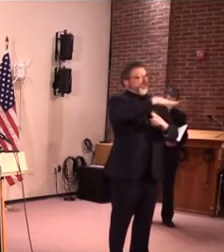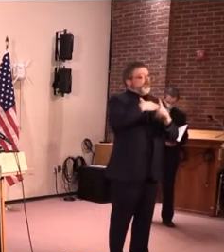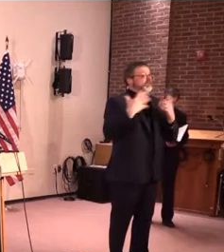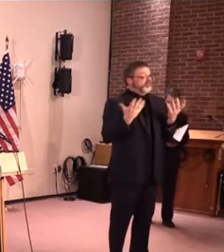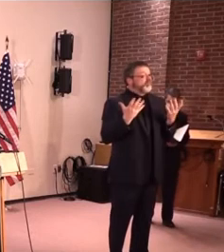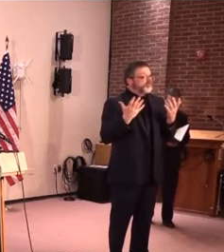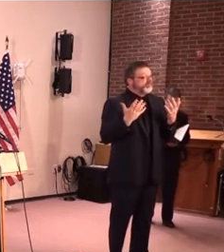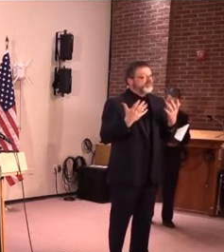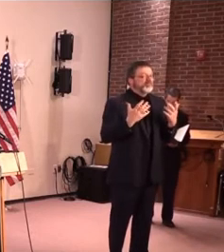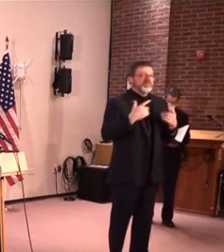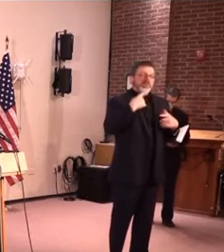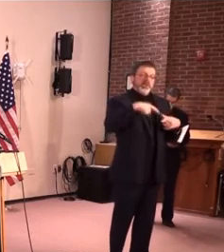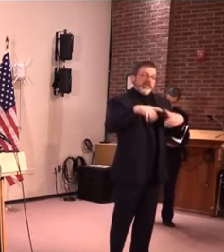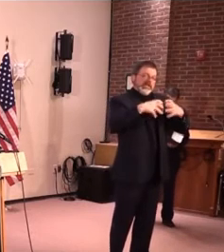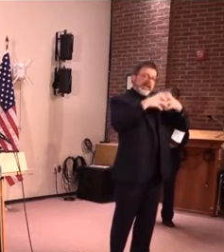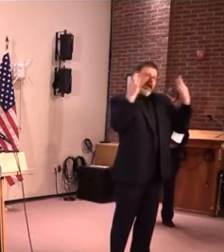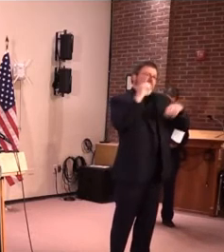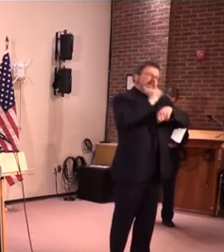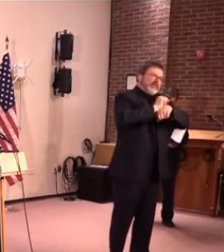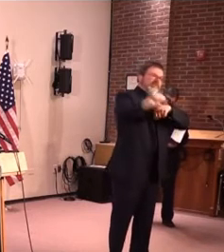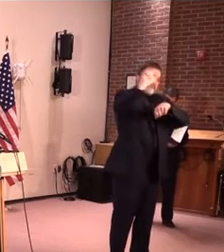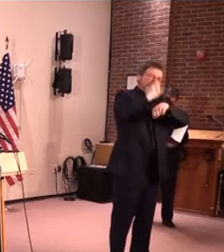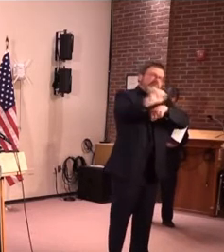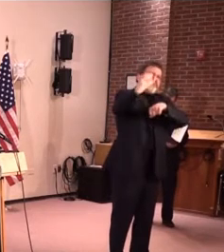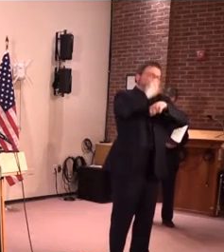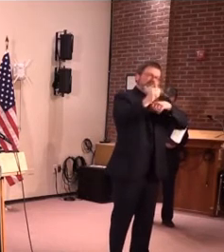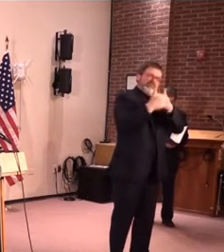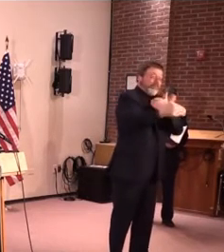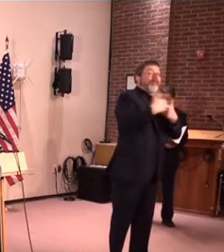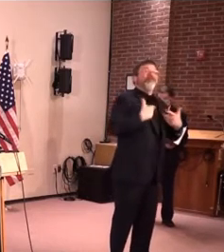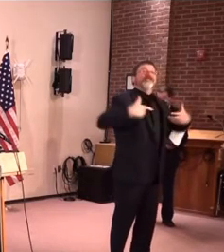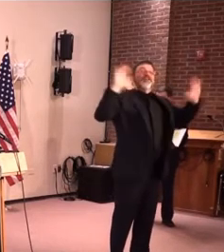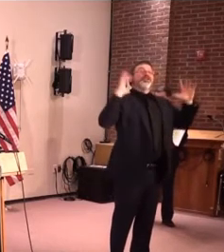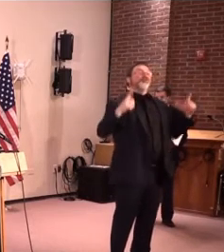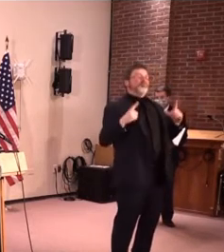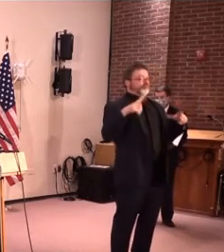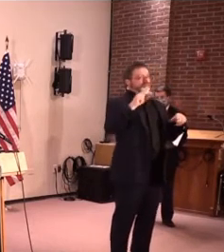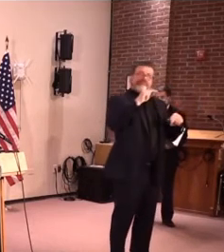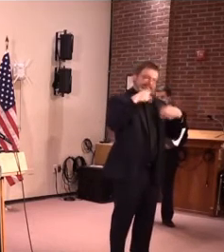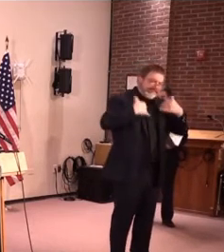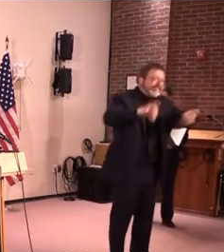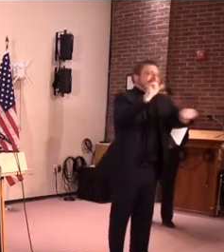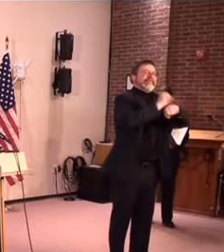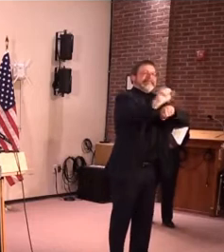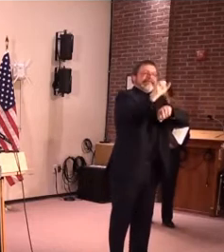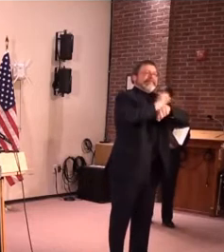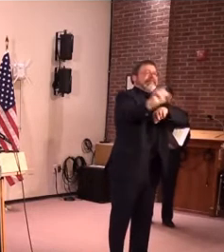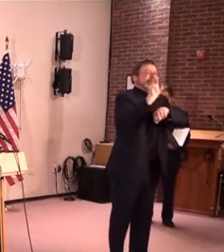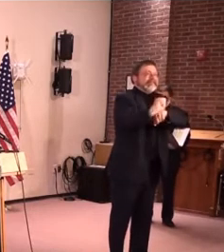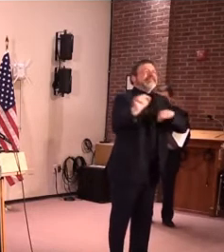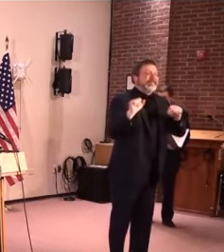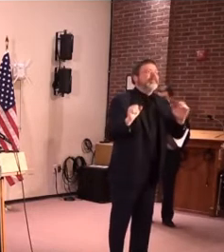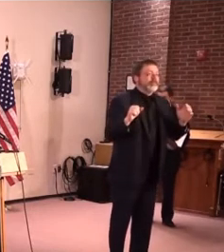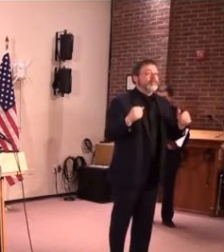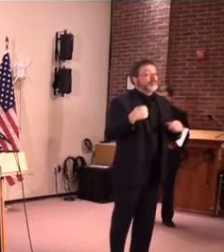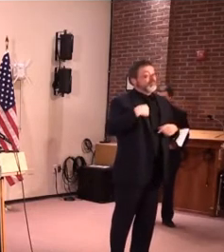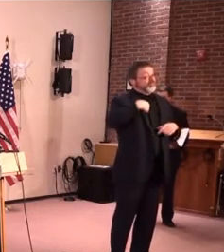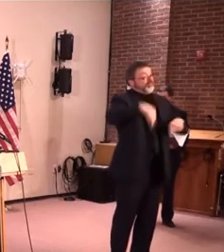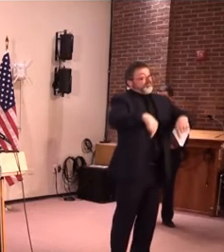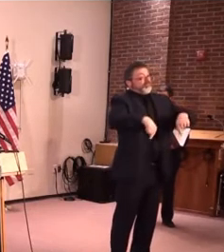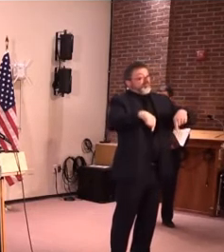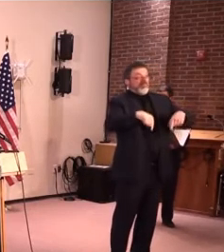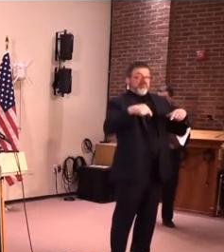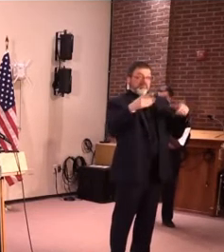back on what this virus has done to our economy. We believe this plan will provide immediate relief and bring our